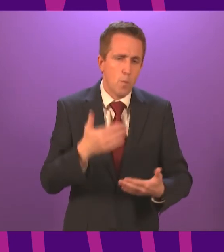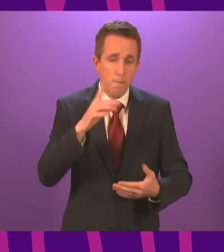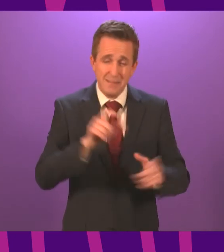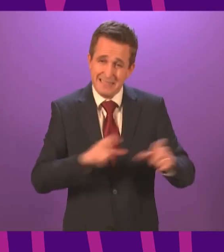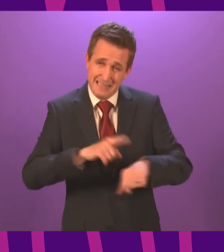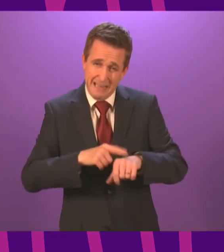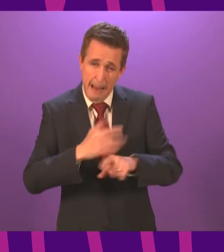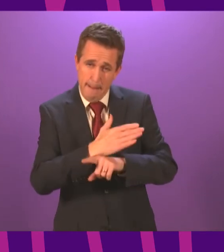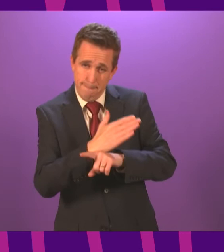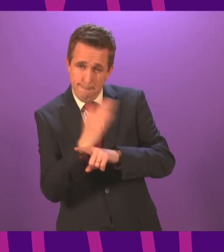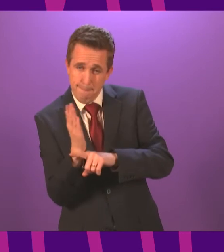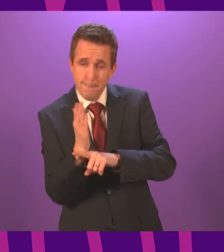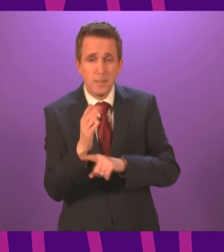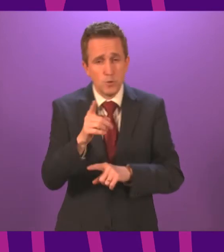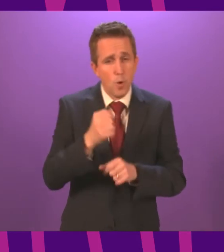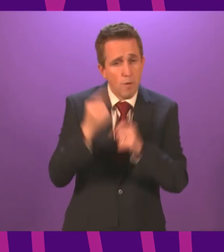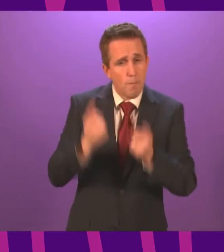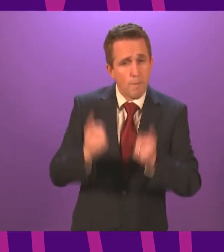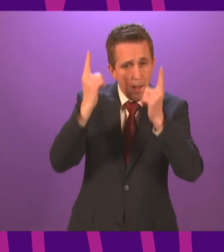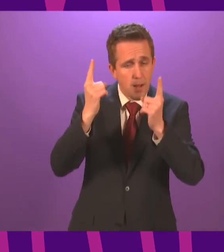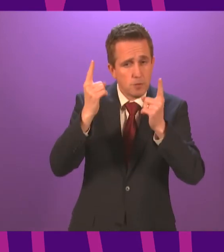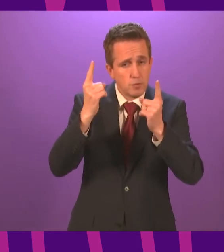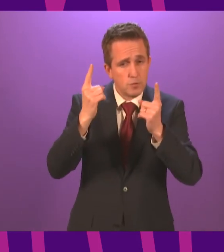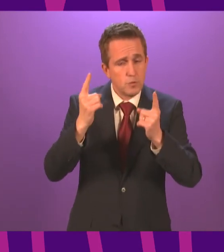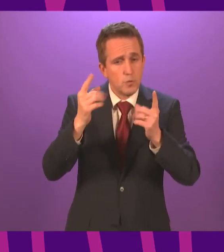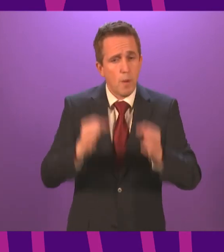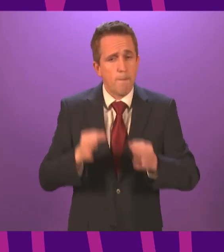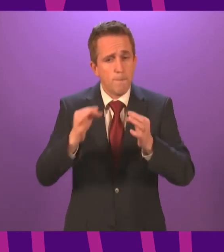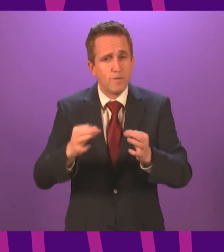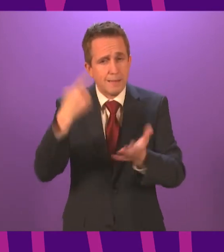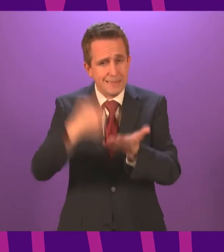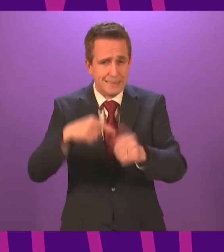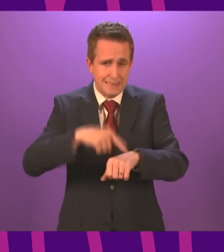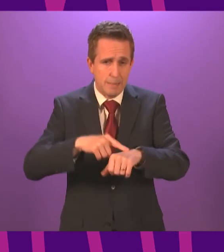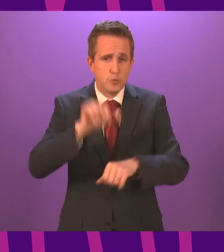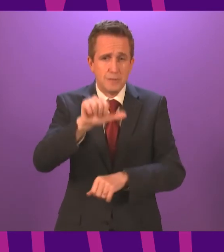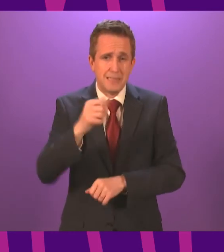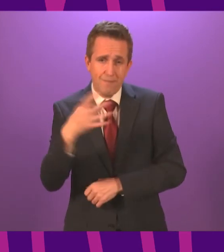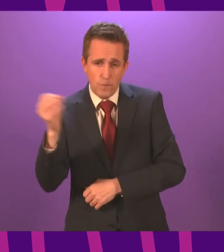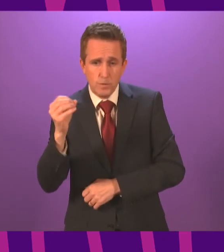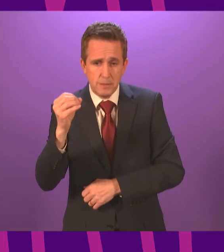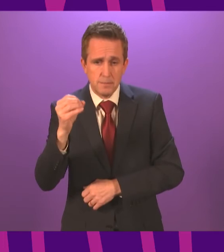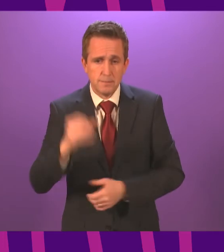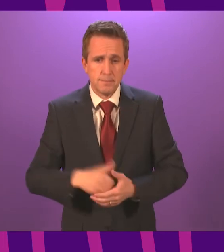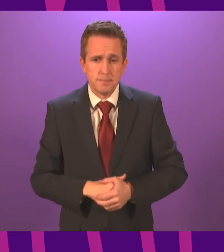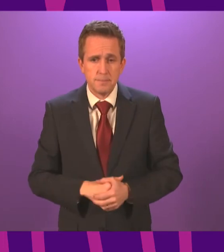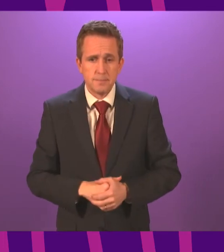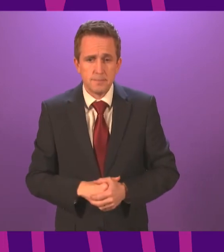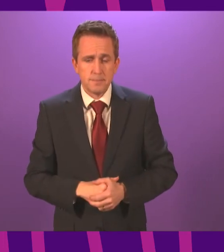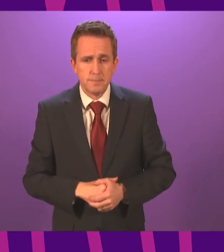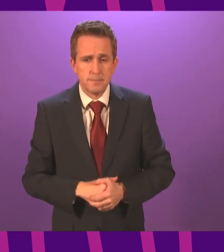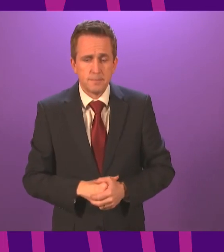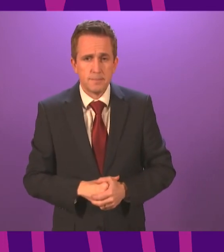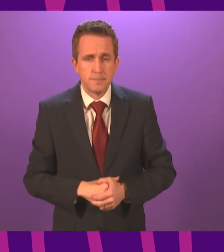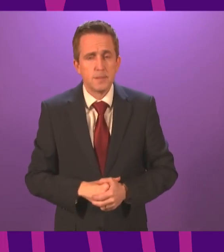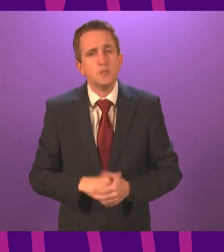I ask the Minister to move a motion without notice to move decision time back to 6:40? Move, Presiding Officer. Thank you very much. The question